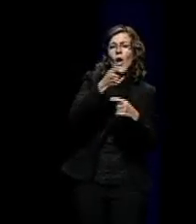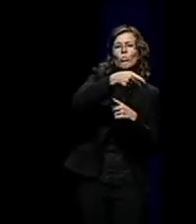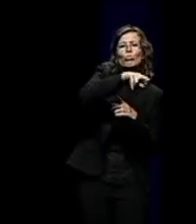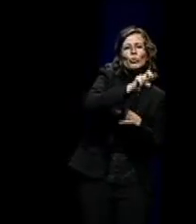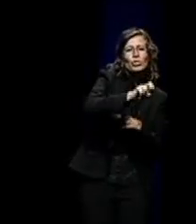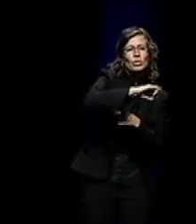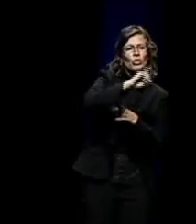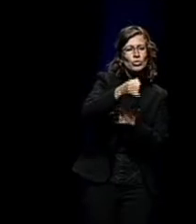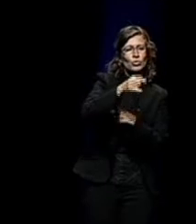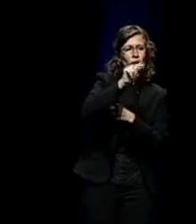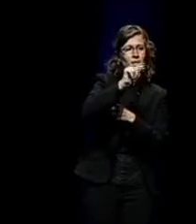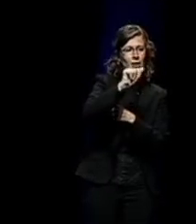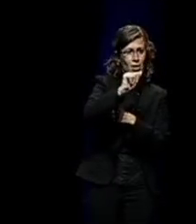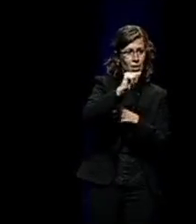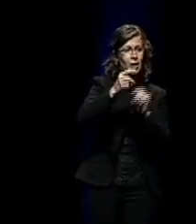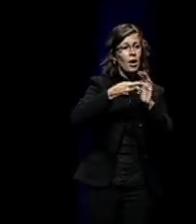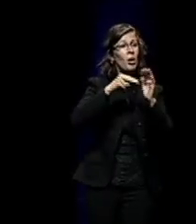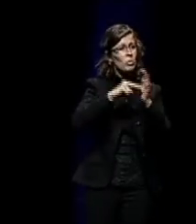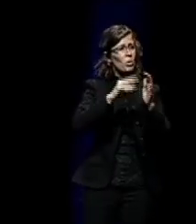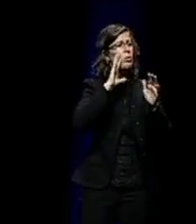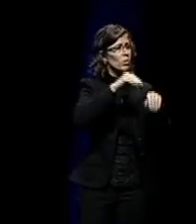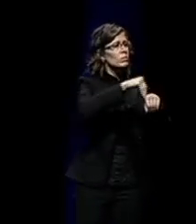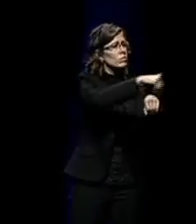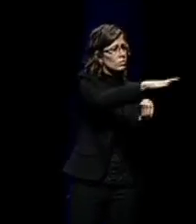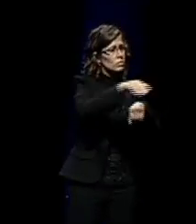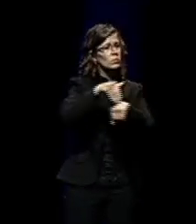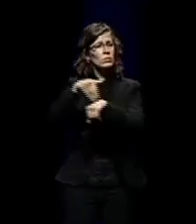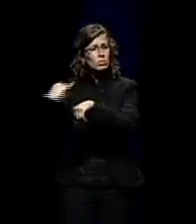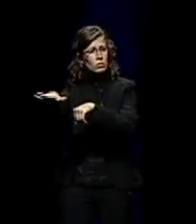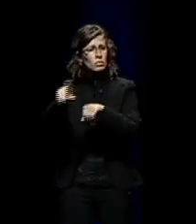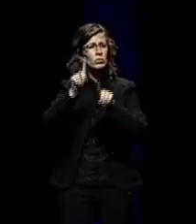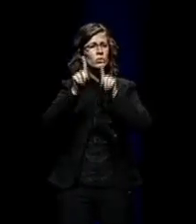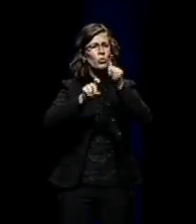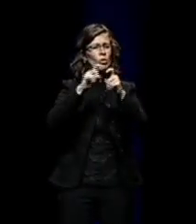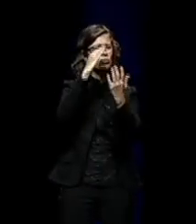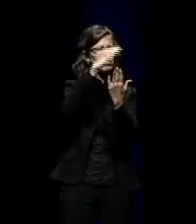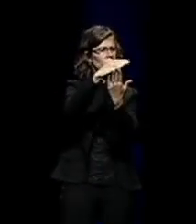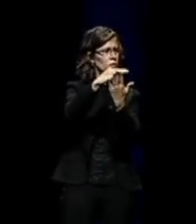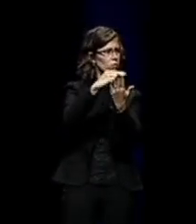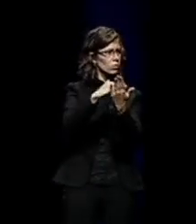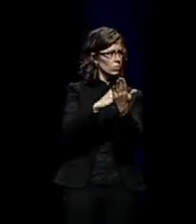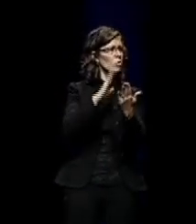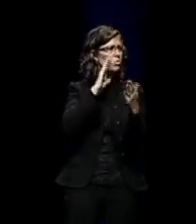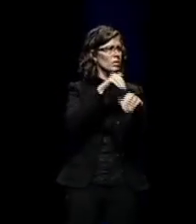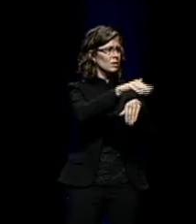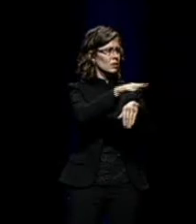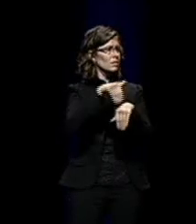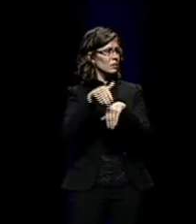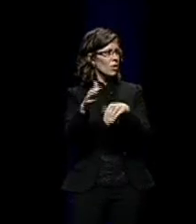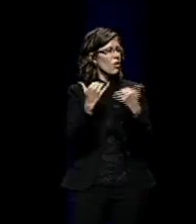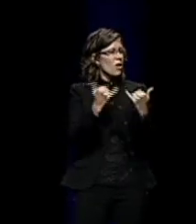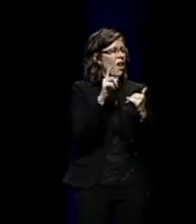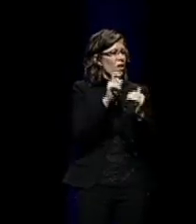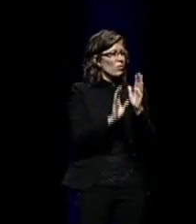study, a survey, that is going to go out to interpreters and consumers, hearing and deaf, as well as